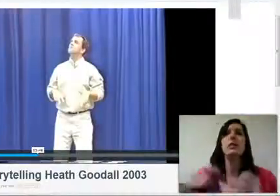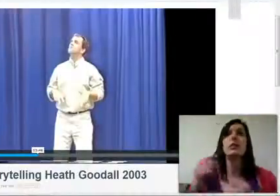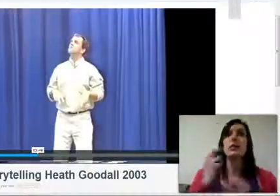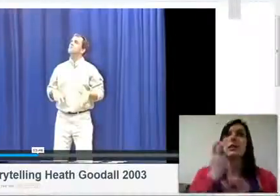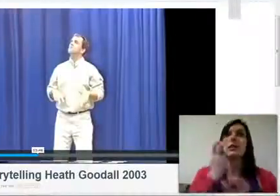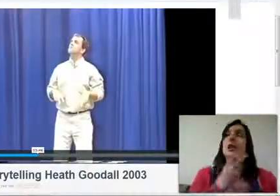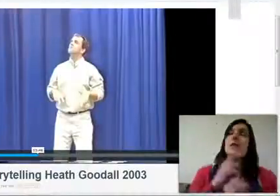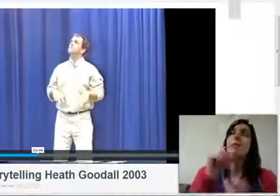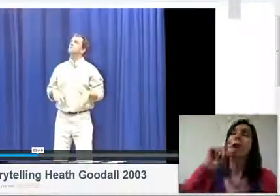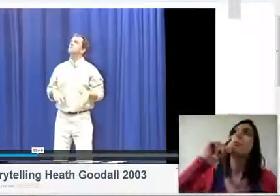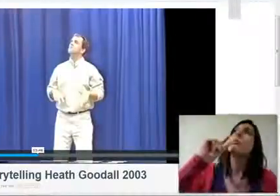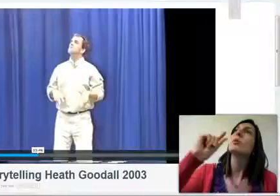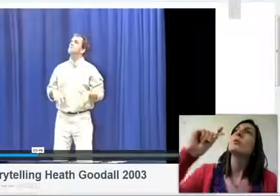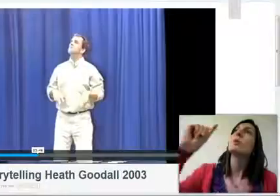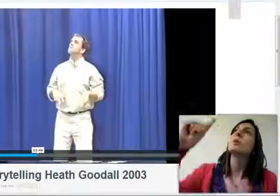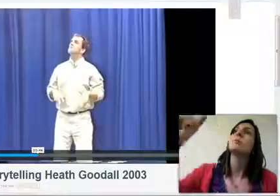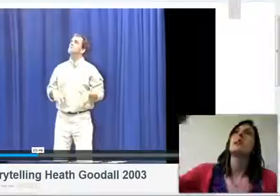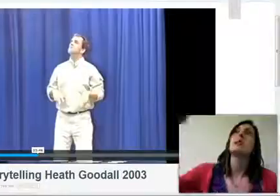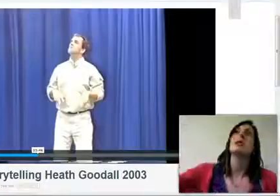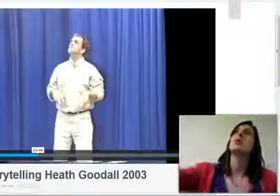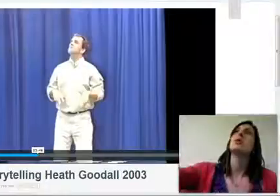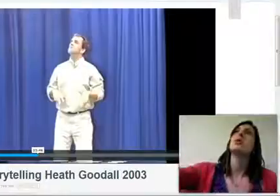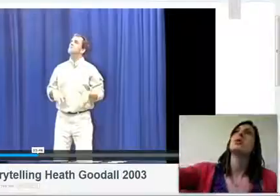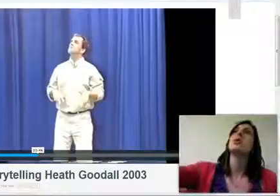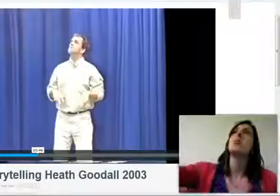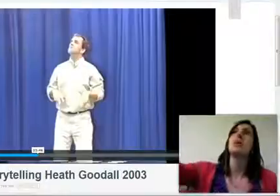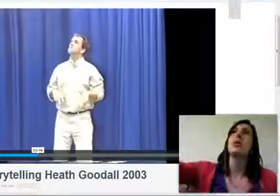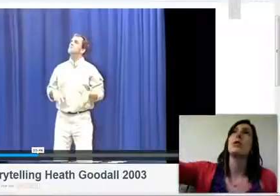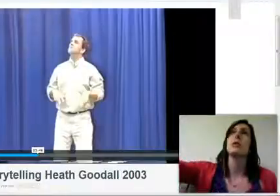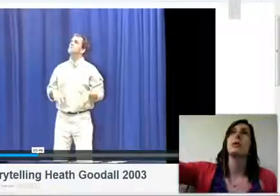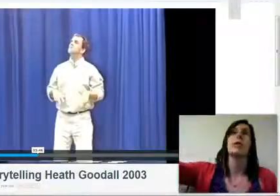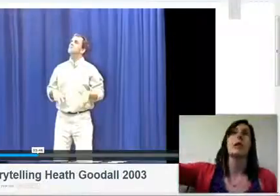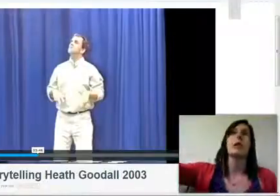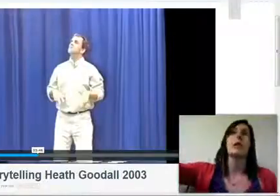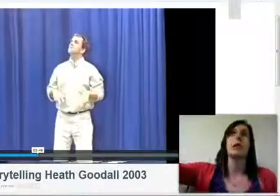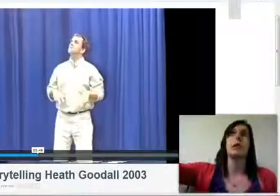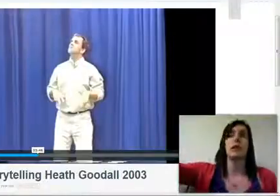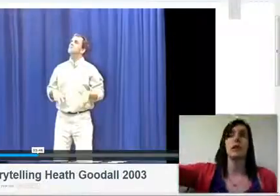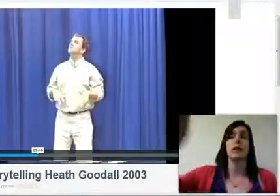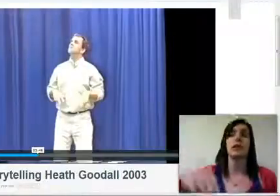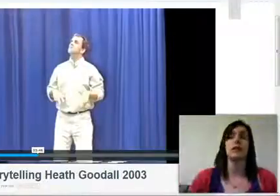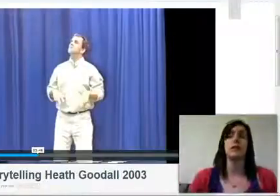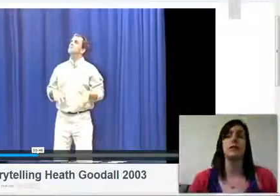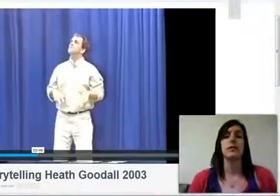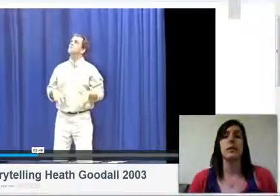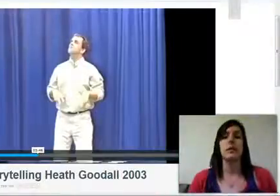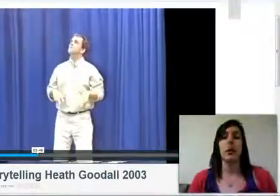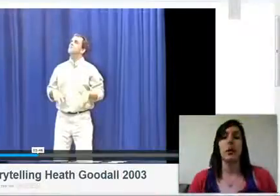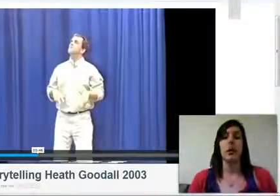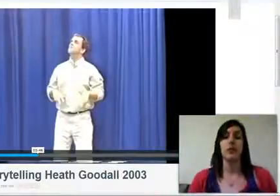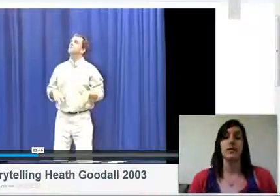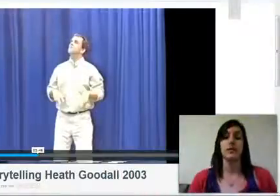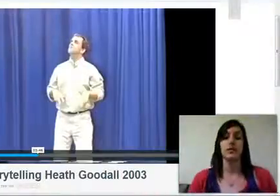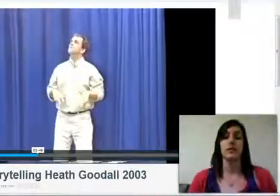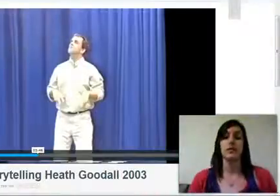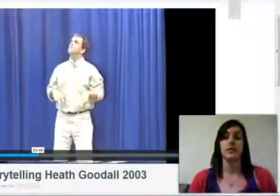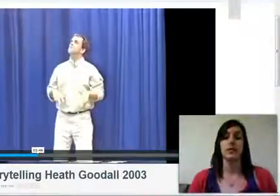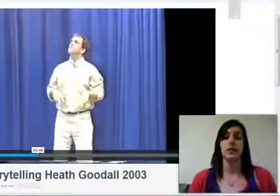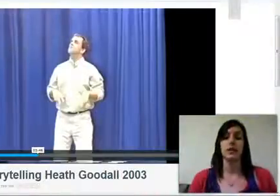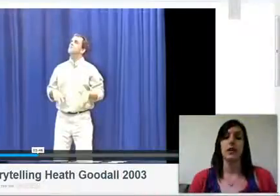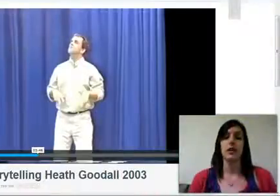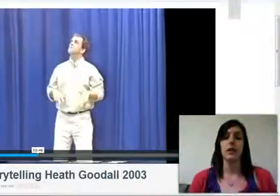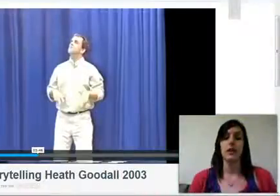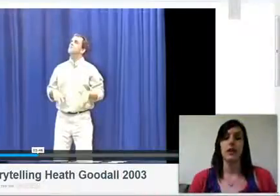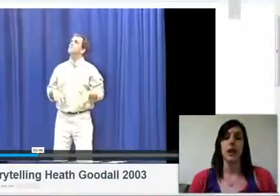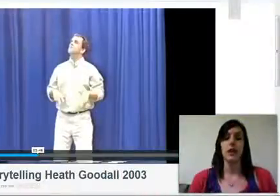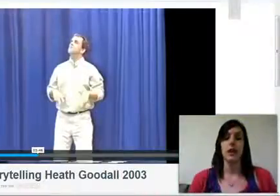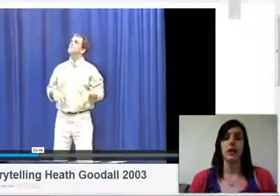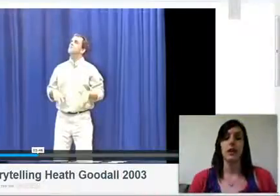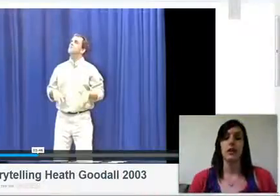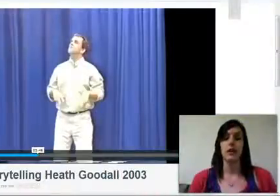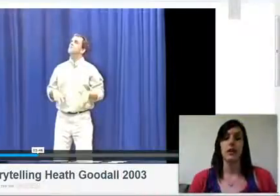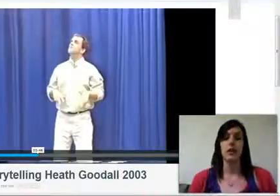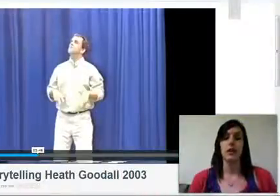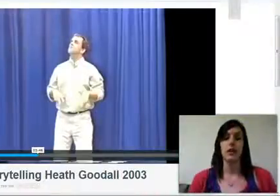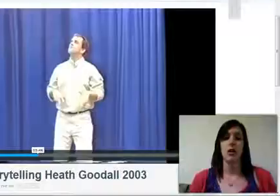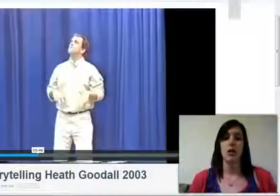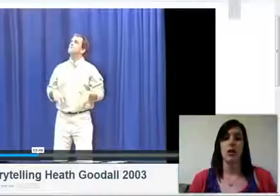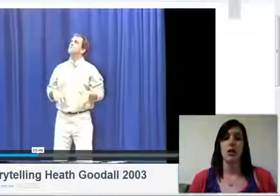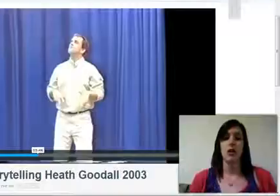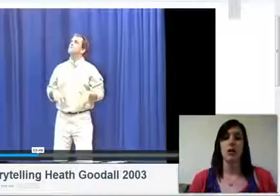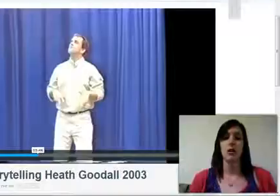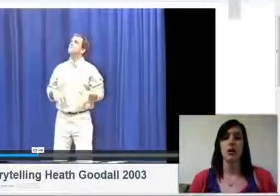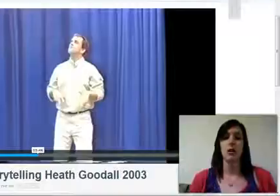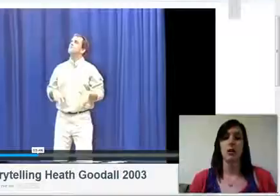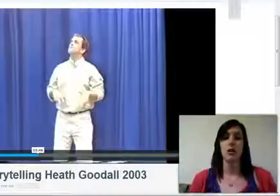and the trees, and he has mouth warmings as he shows, the different things in the air.